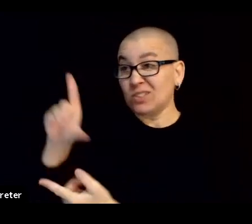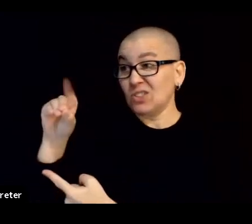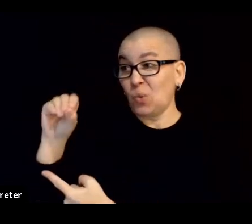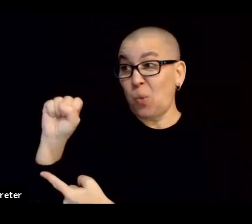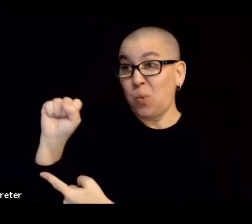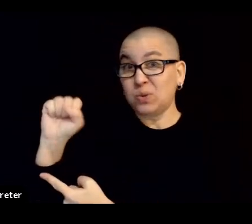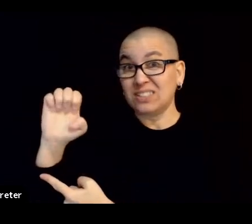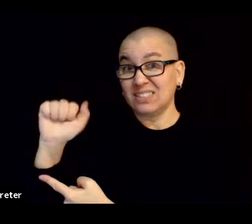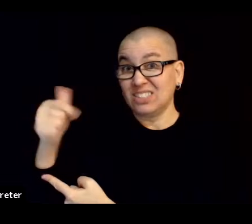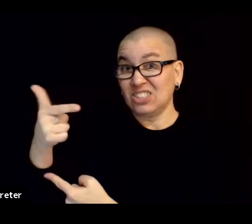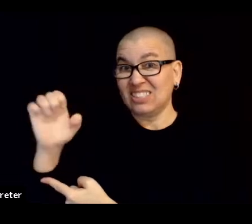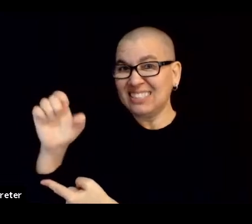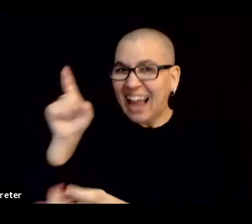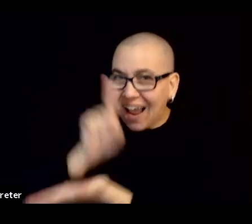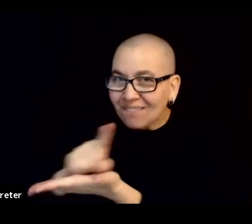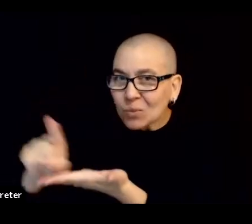bit,